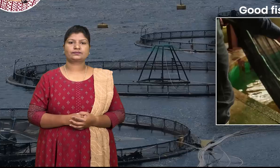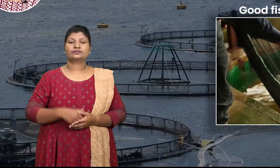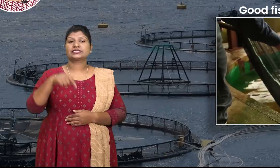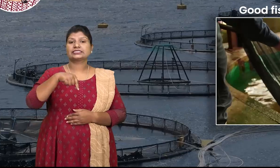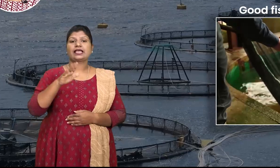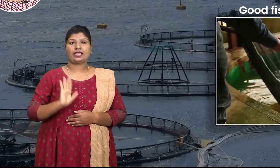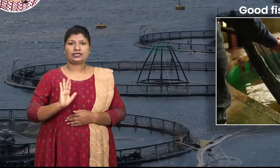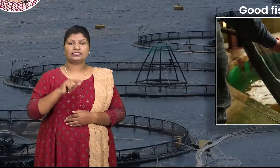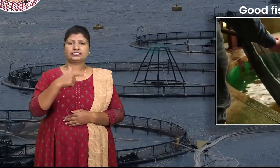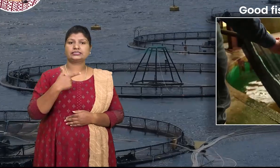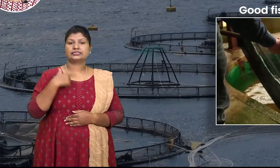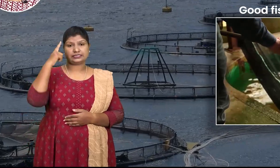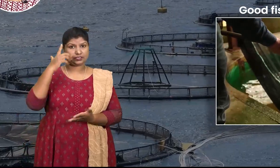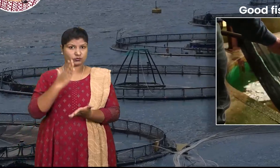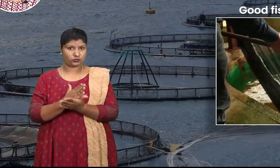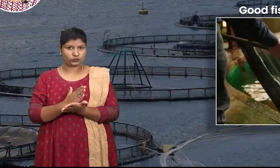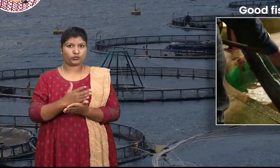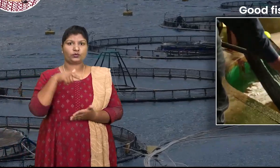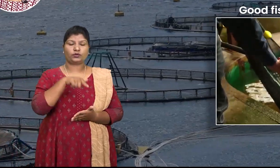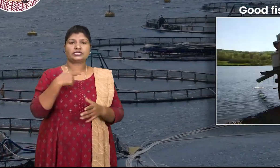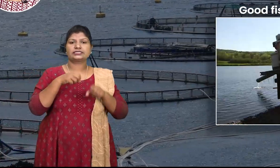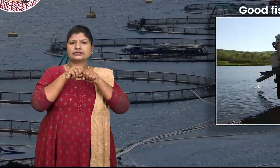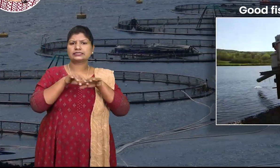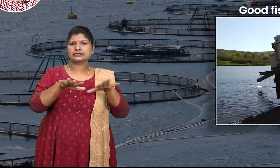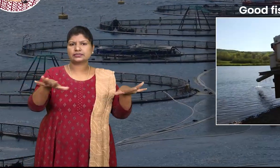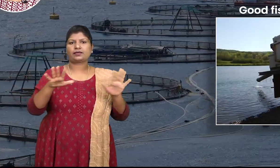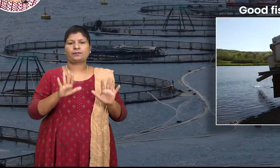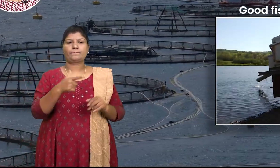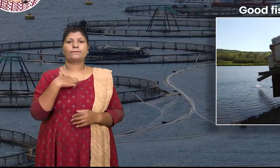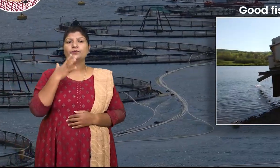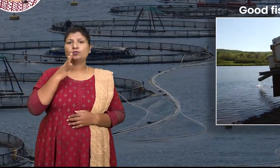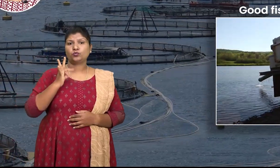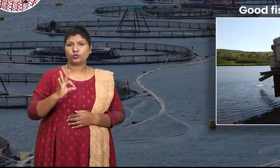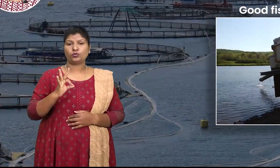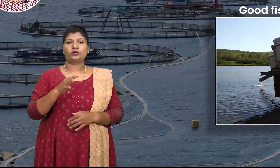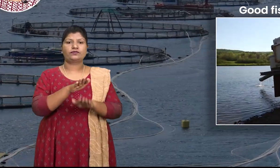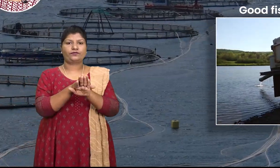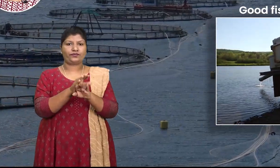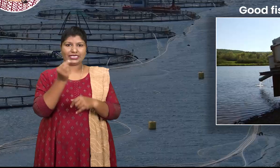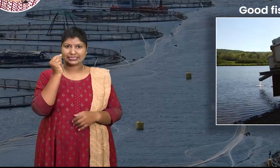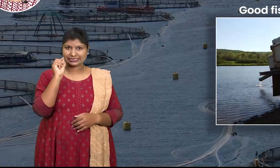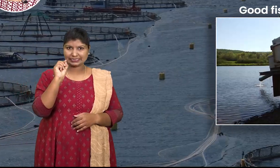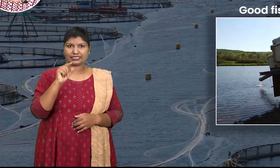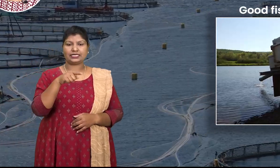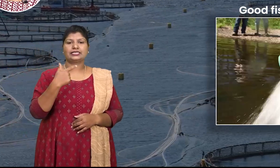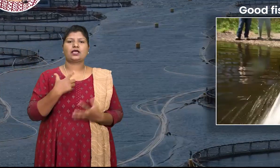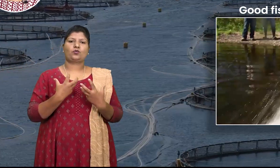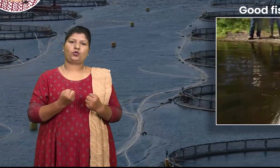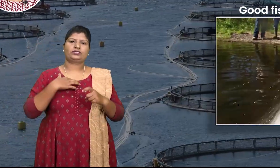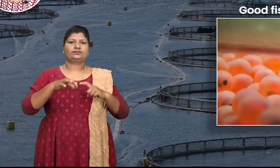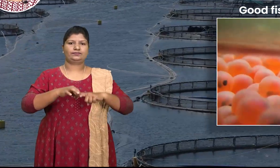This has ensured the supply of pure fish seed in desired